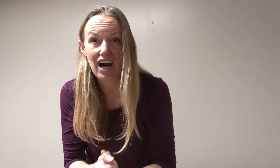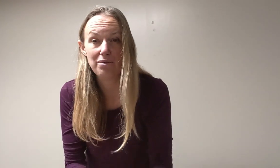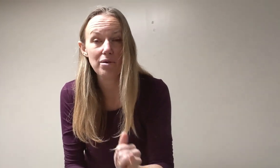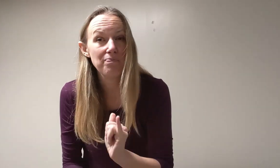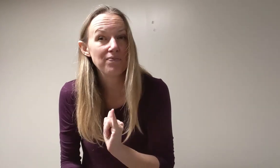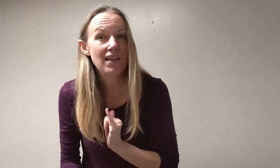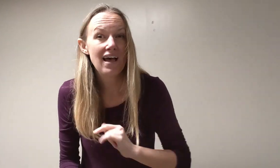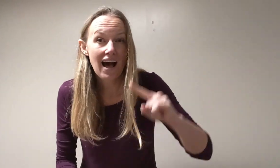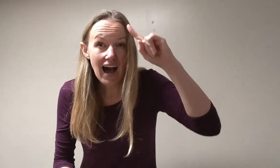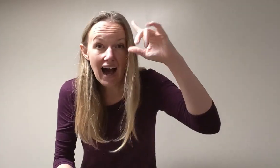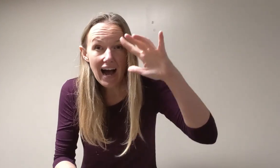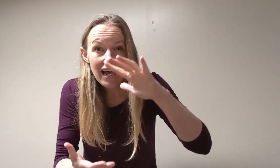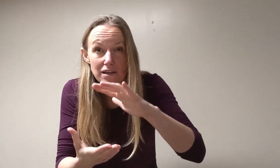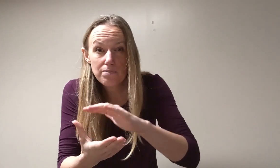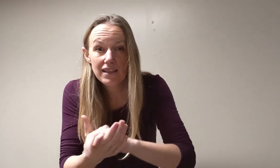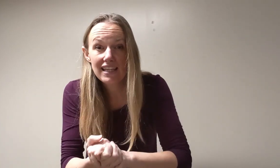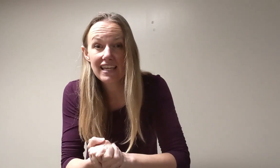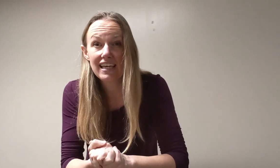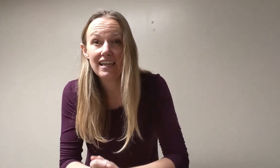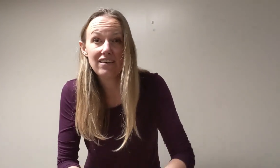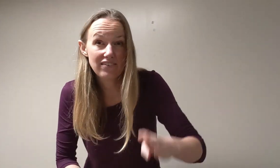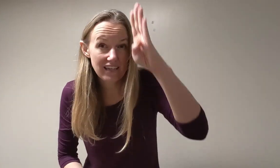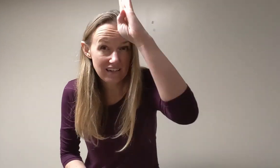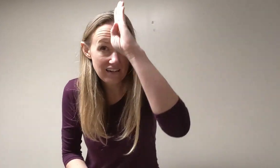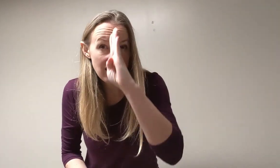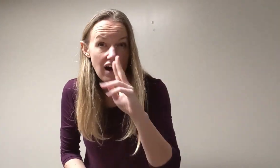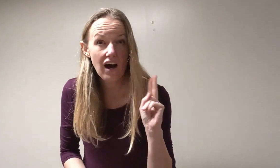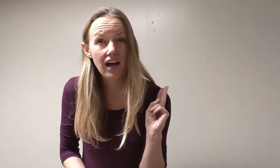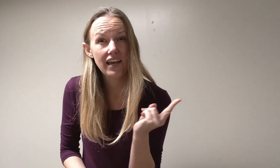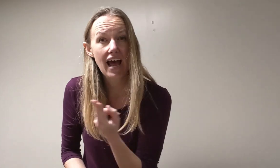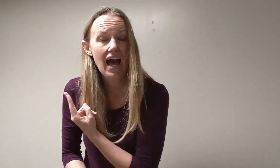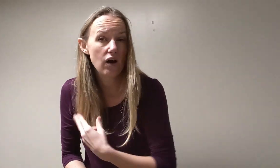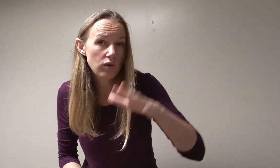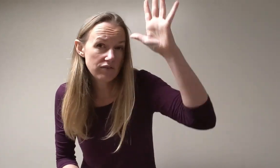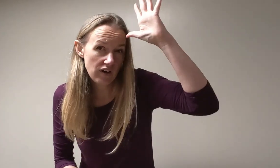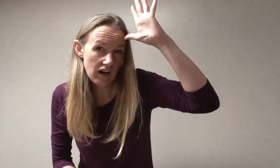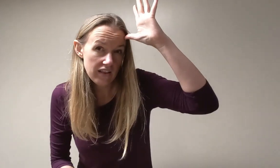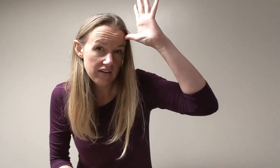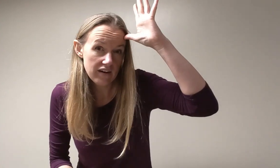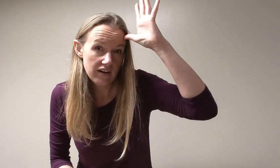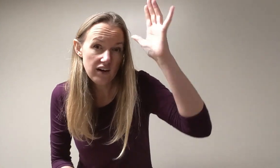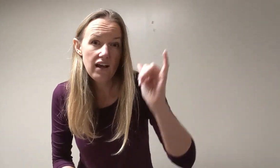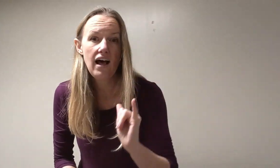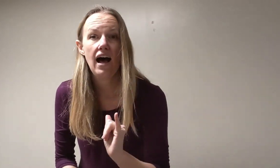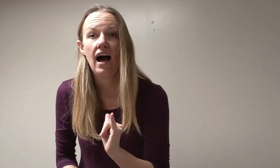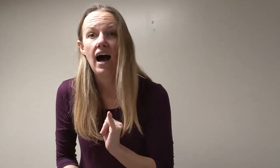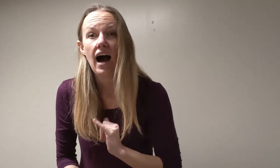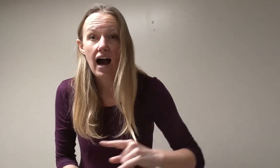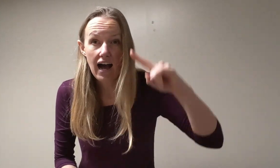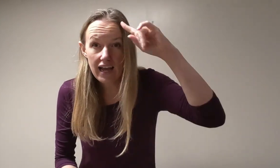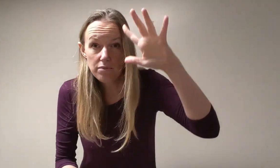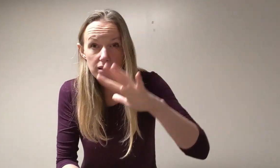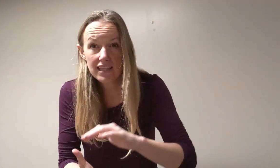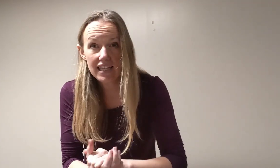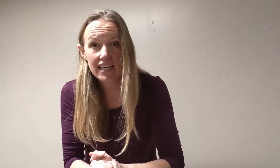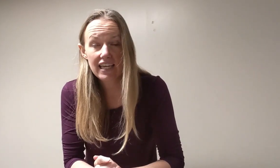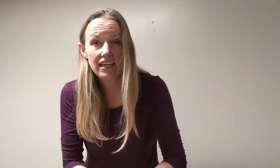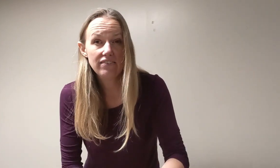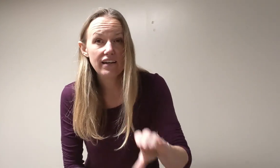top. I believe in God our Father. I believe